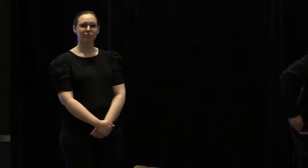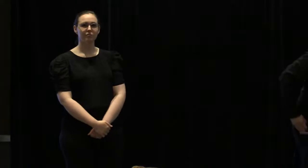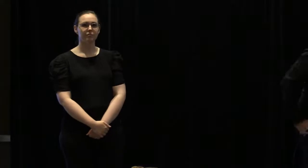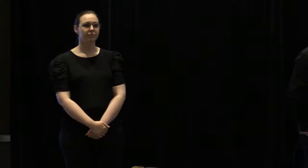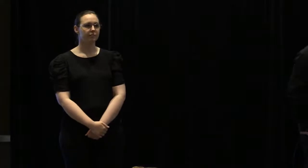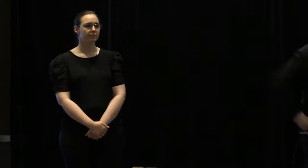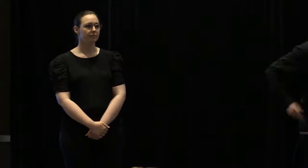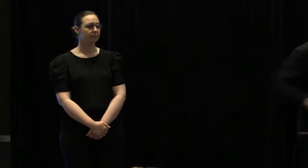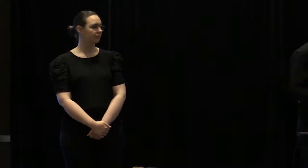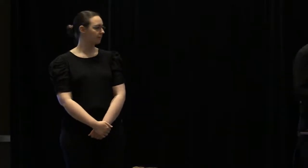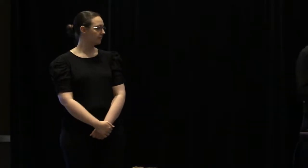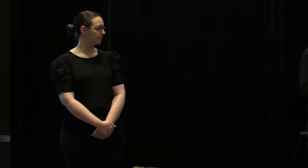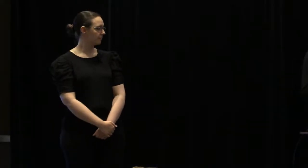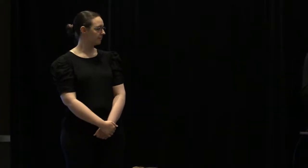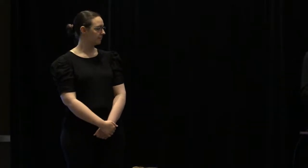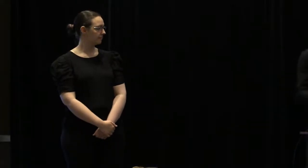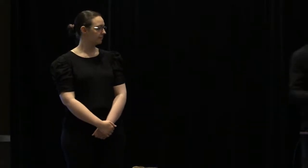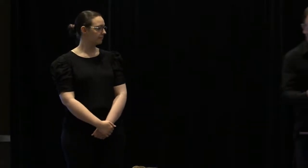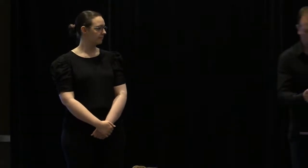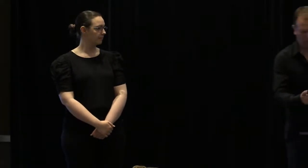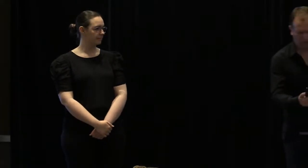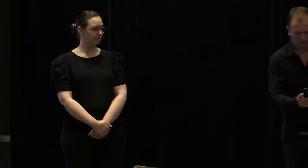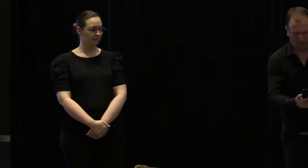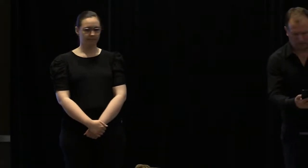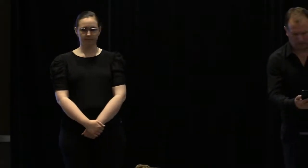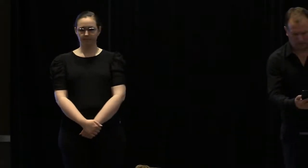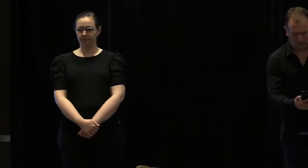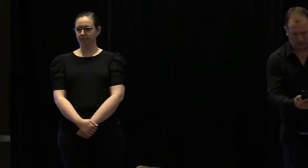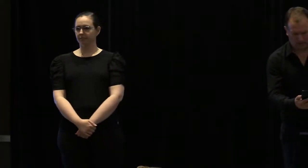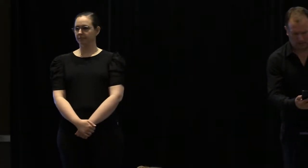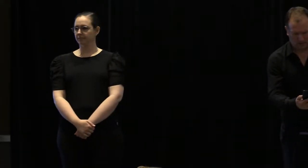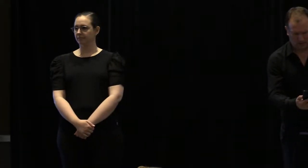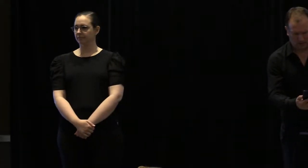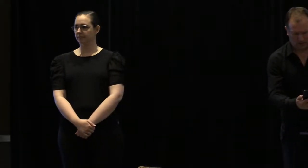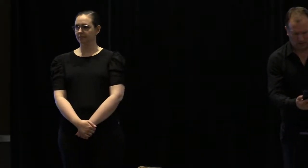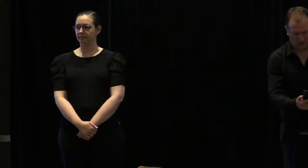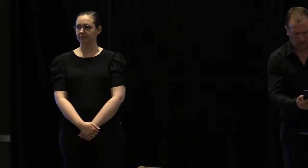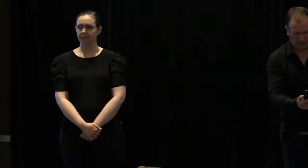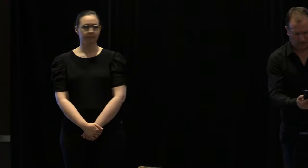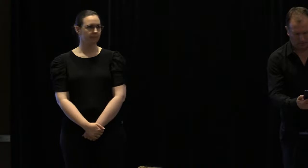You know what? This isn't going to work. I totally thought I could pull this off. Just one moment.